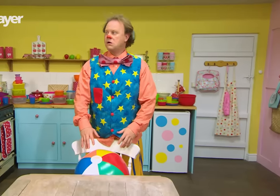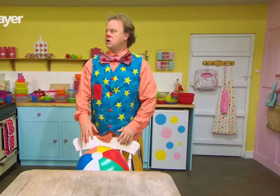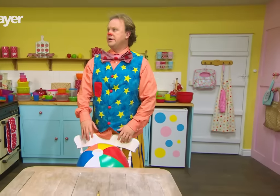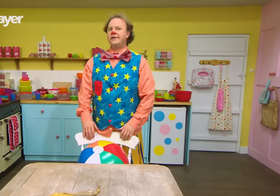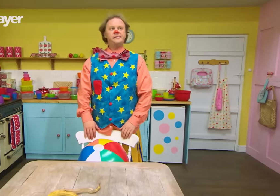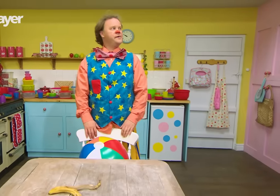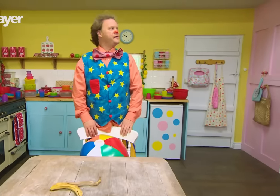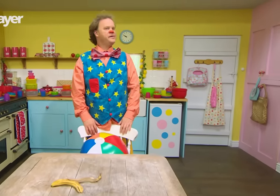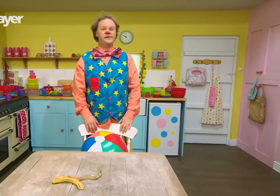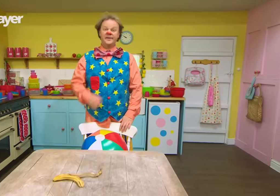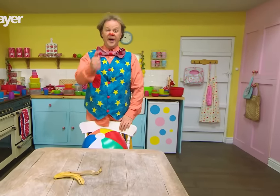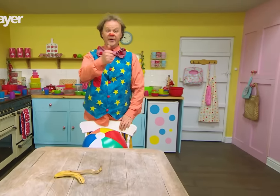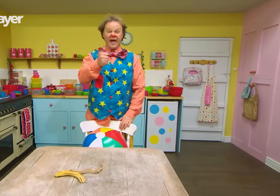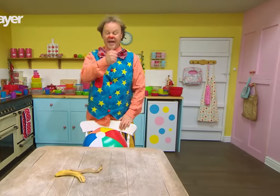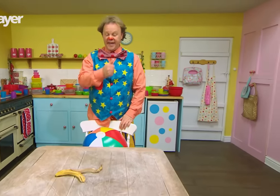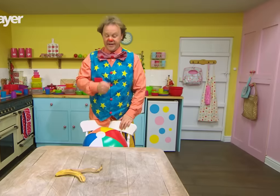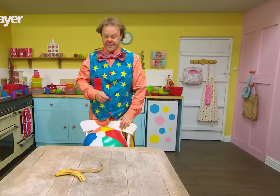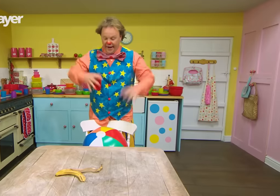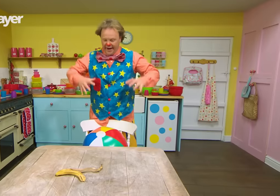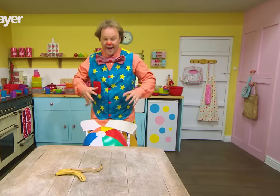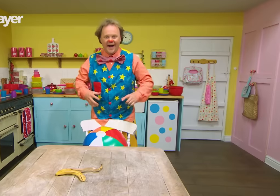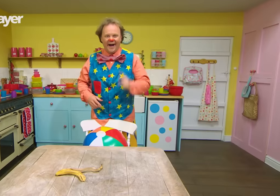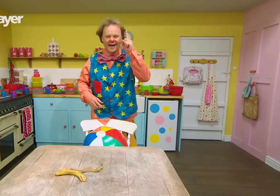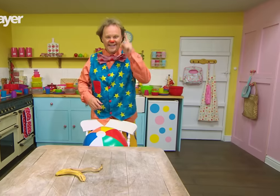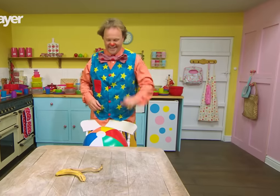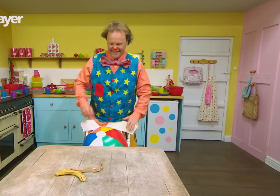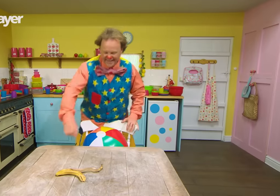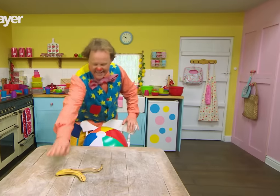go out to play? Okay. Aha!